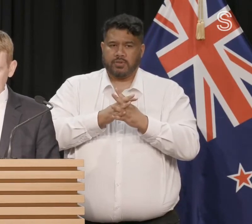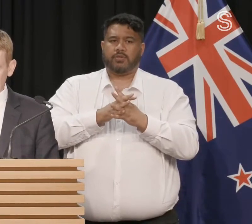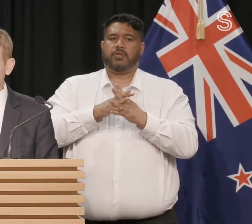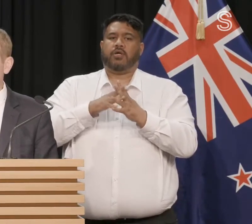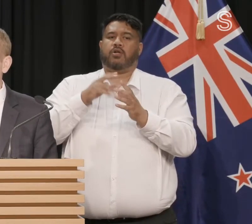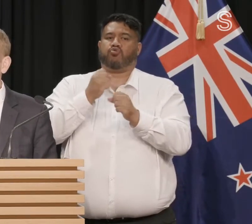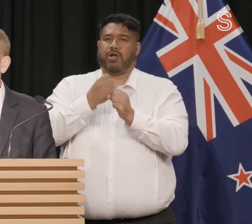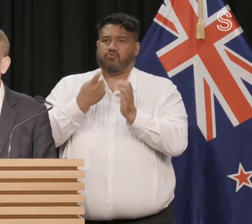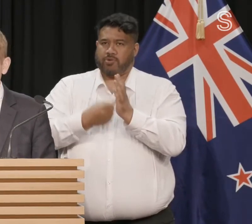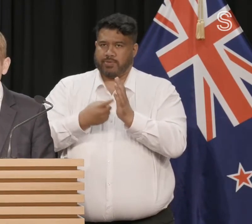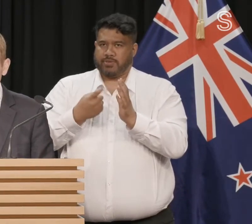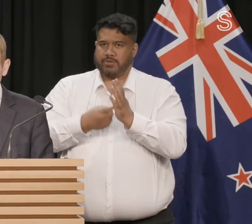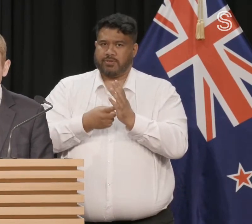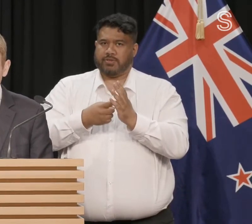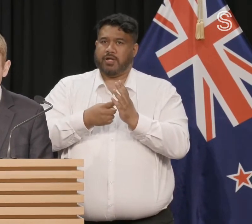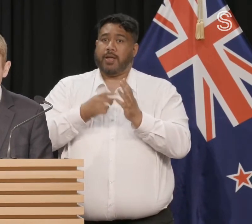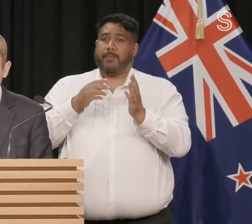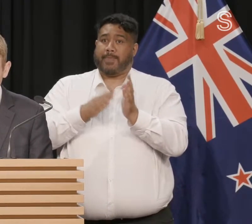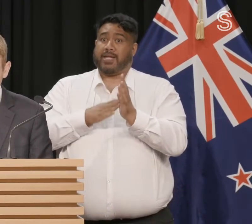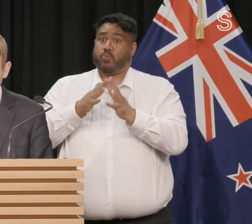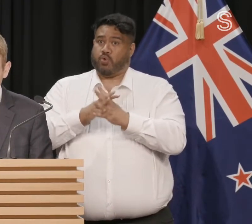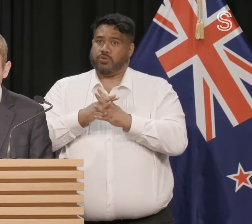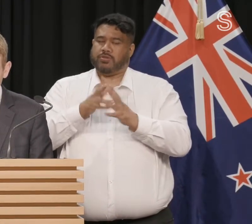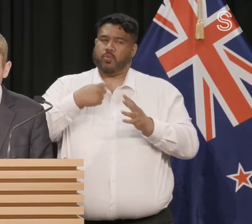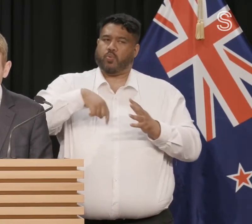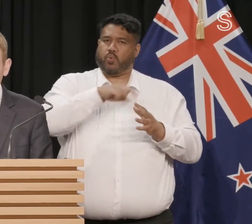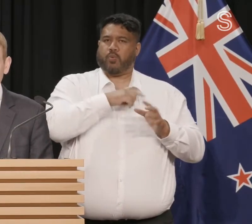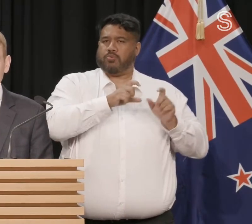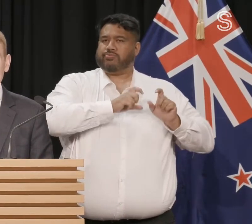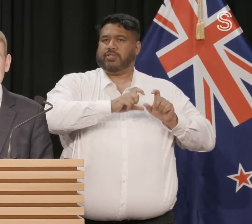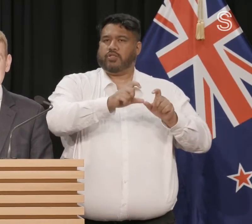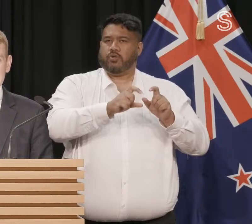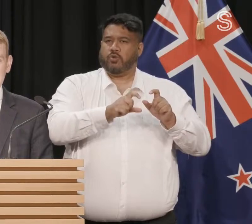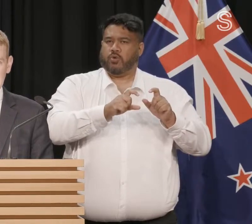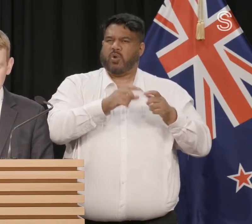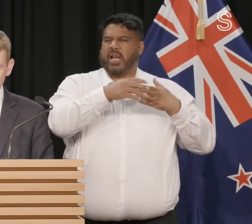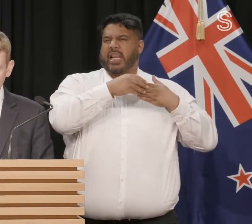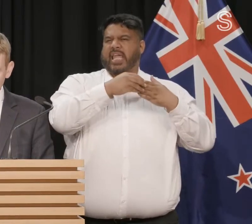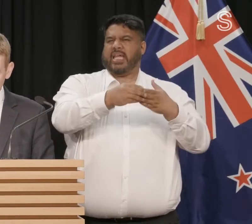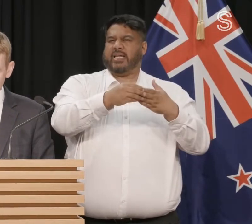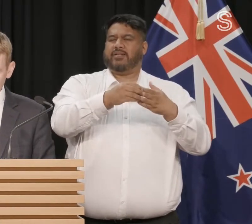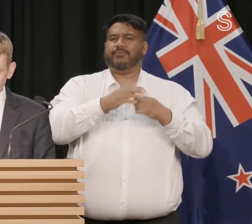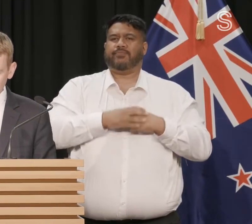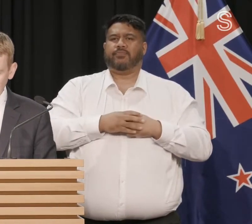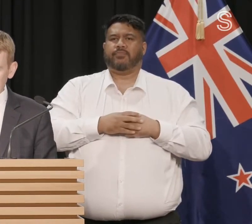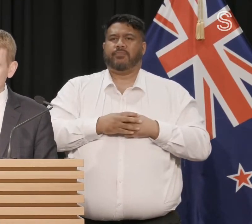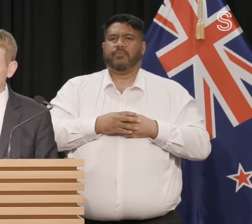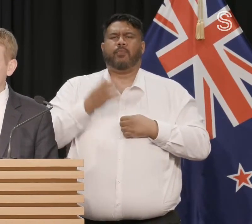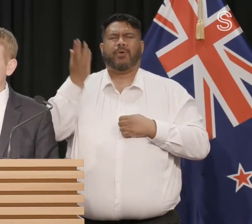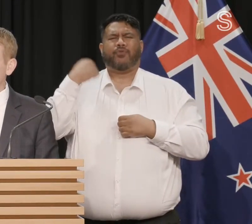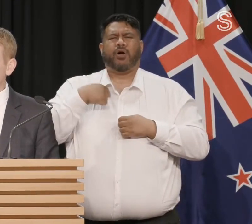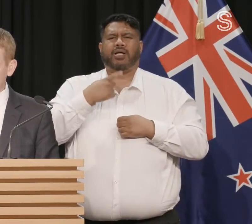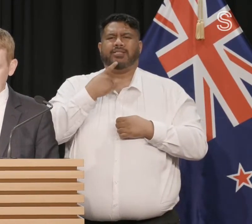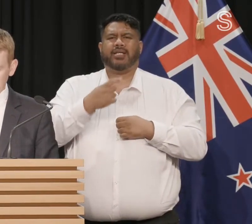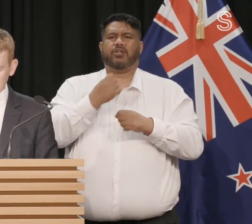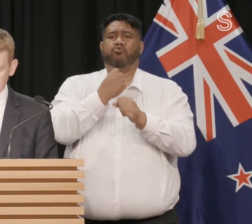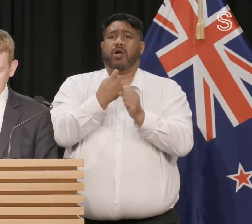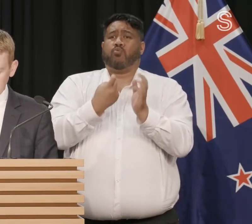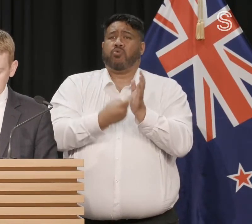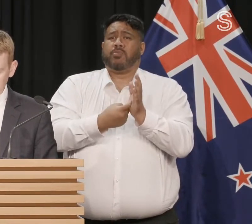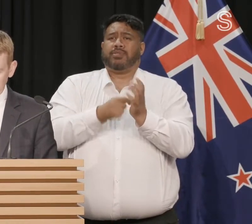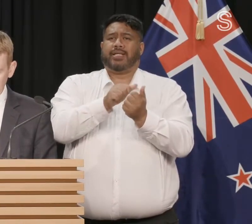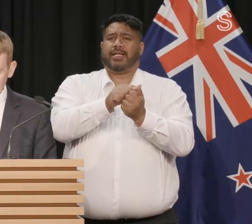stability, experience, and proven leadership. As I've previously indicated, Grant Robertson will remain the Minister of